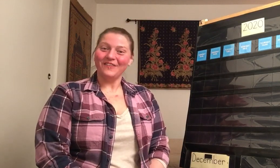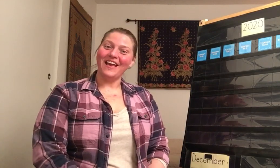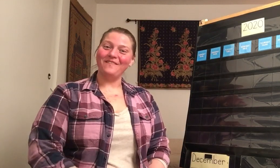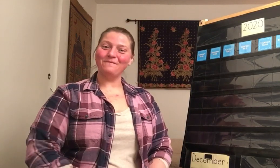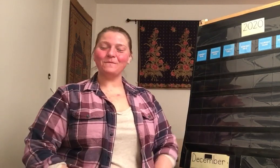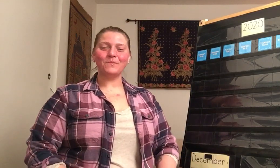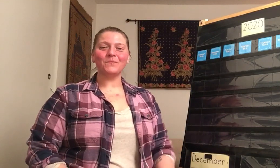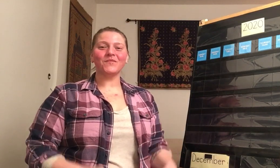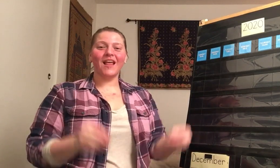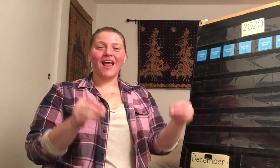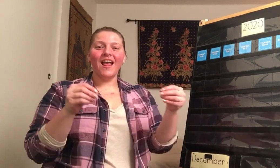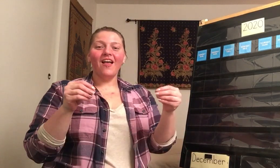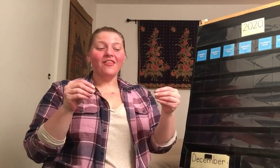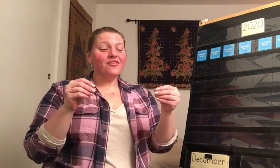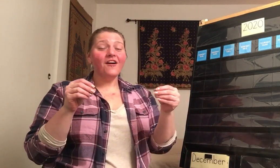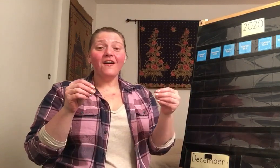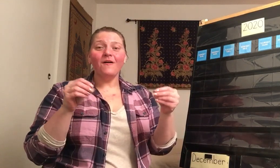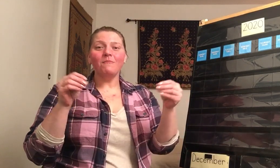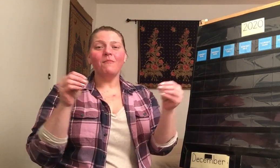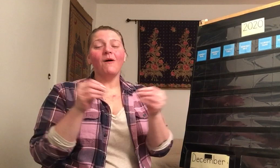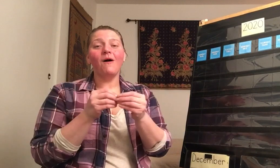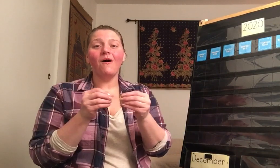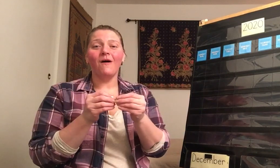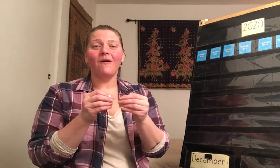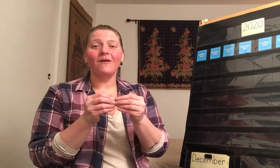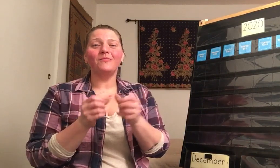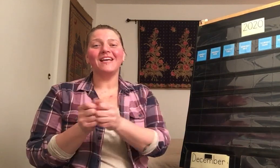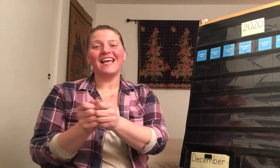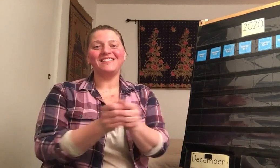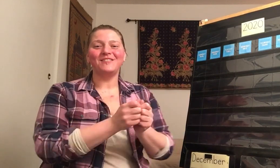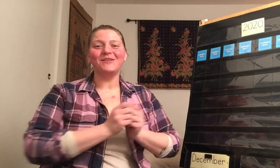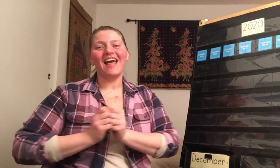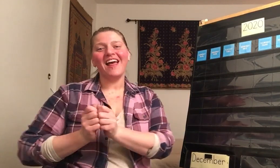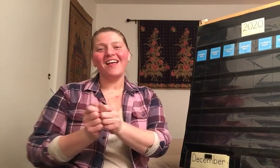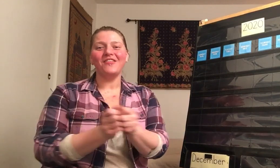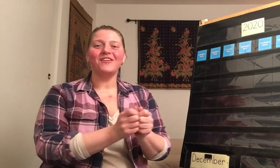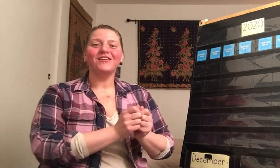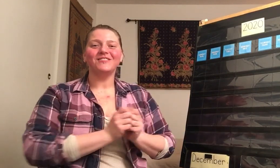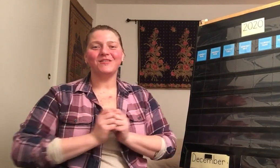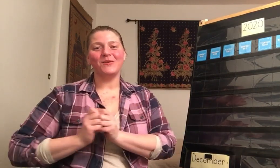Okay. The more we get